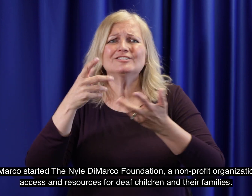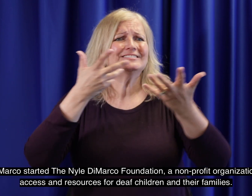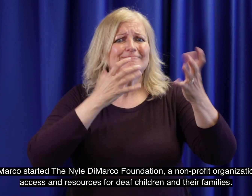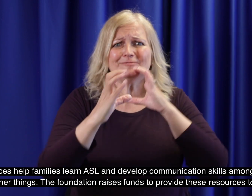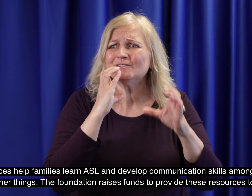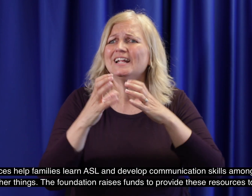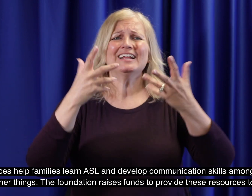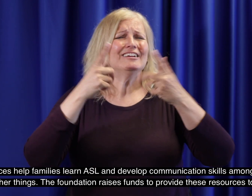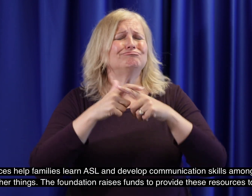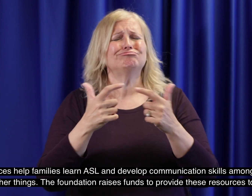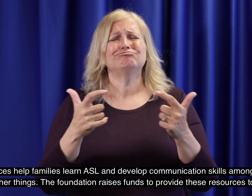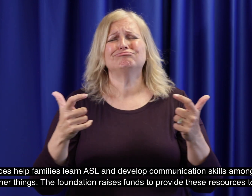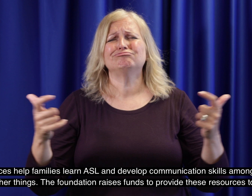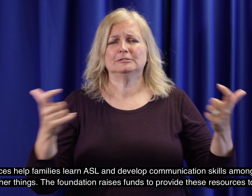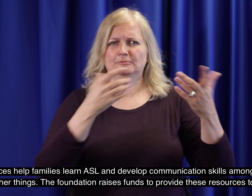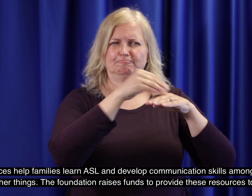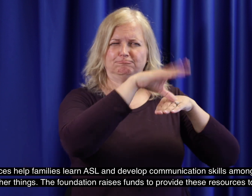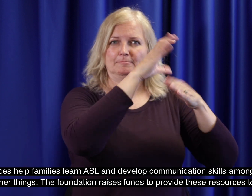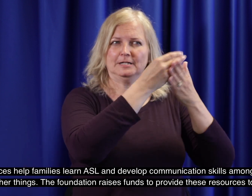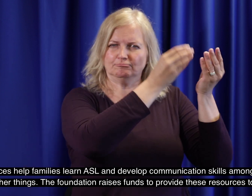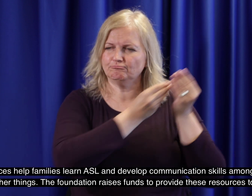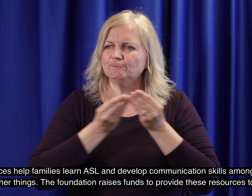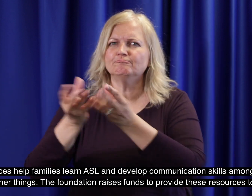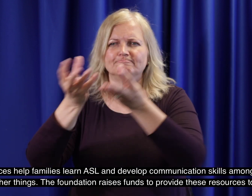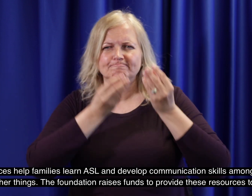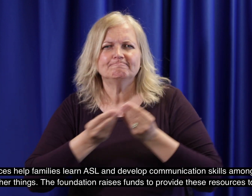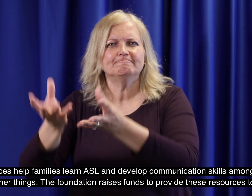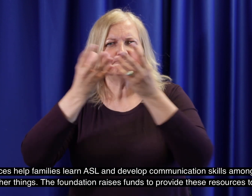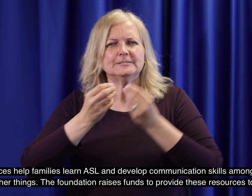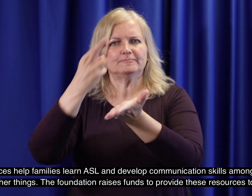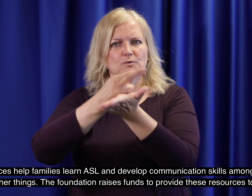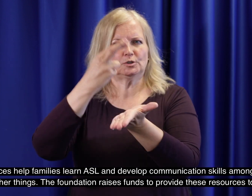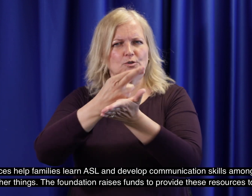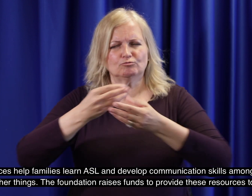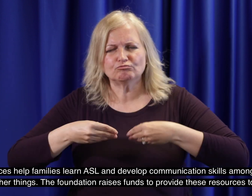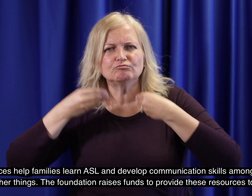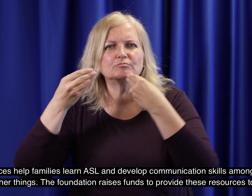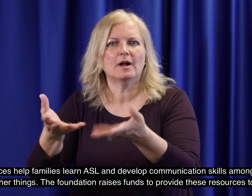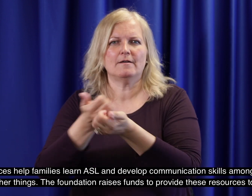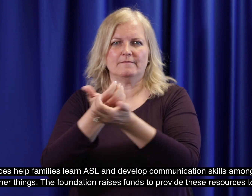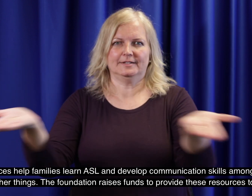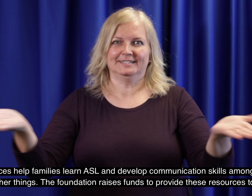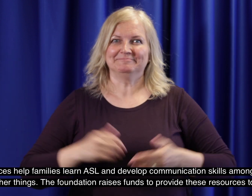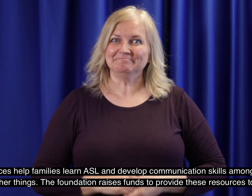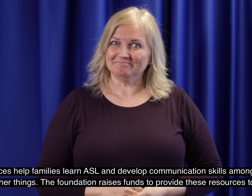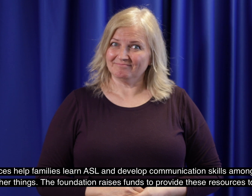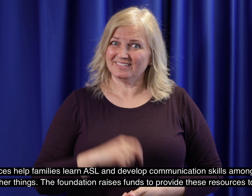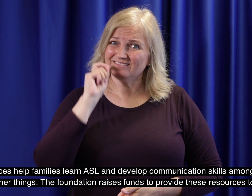resources help families learn ASL and develop communication skills amongst each other, among other things. The foundation raises funds to